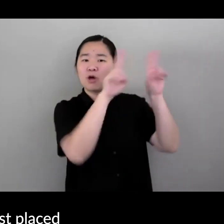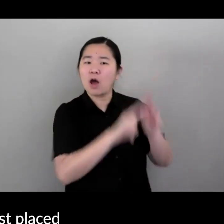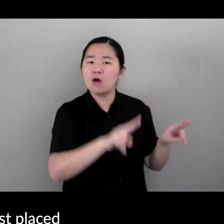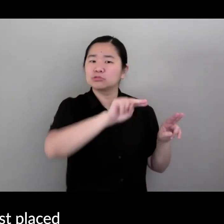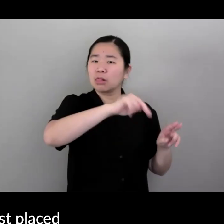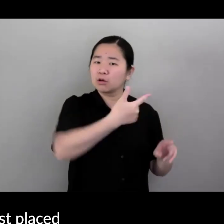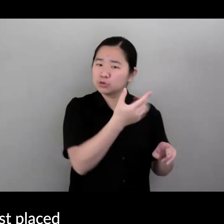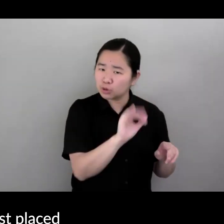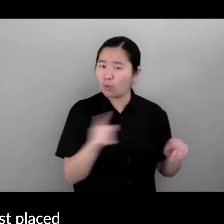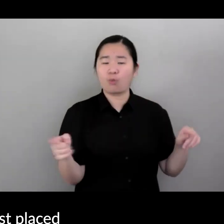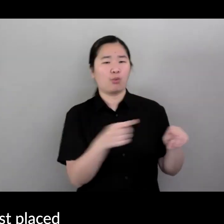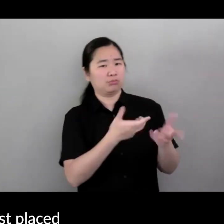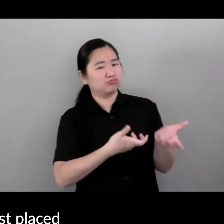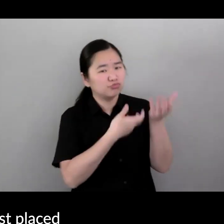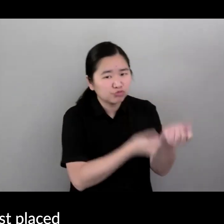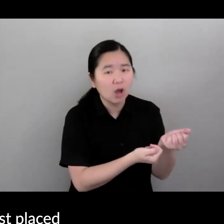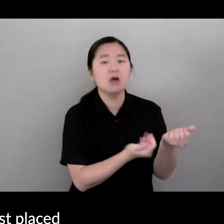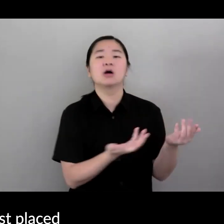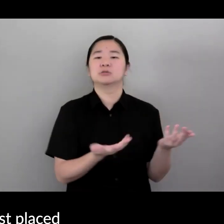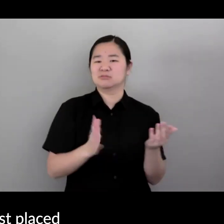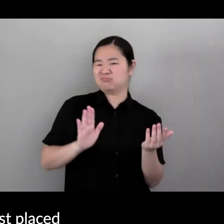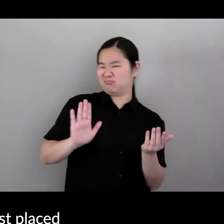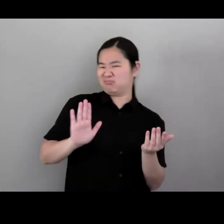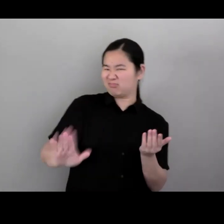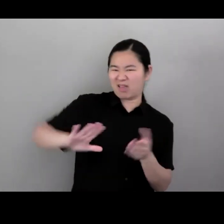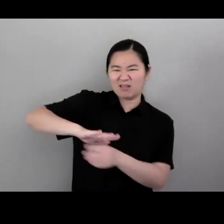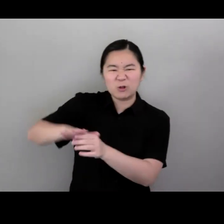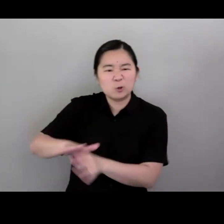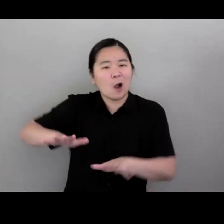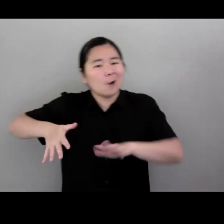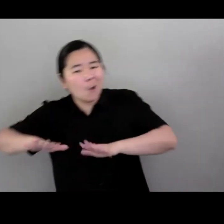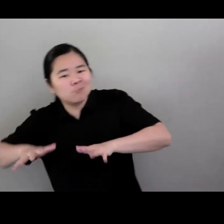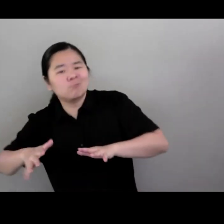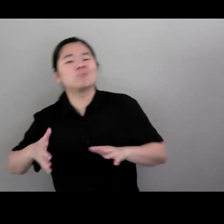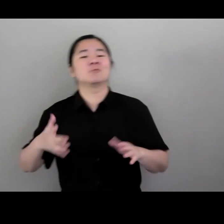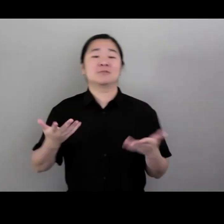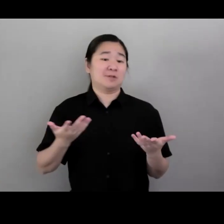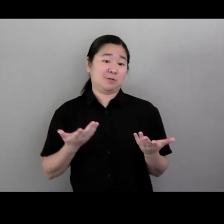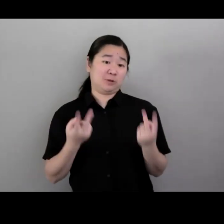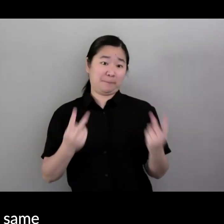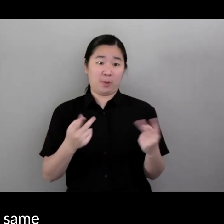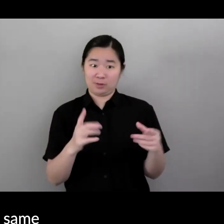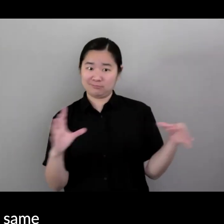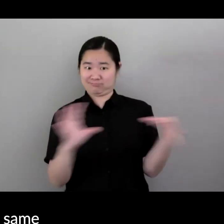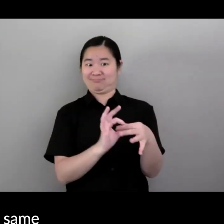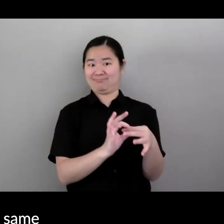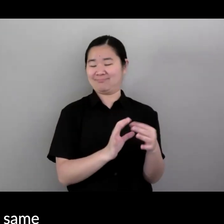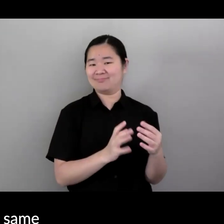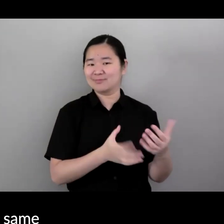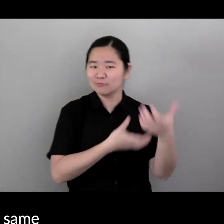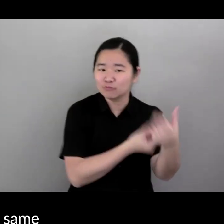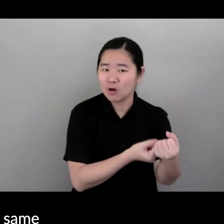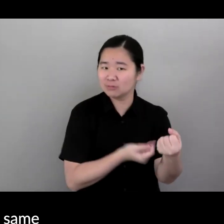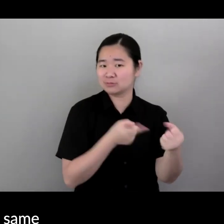while OPDs are best placed to understand the local risk and support reporting and case management, they rarely have the